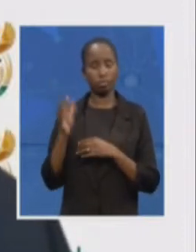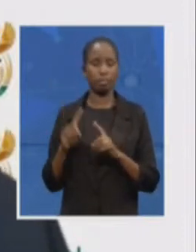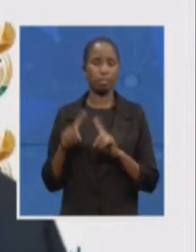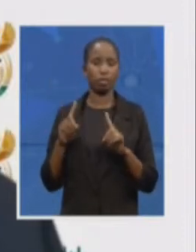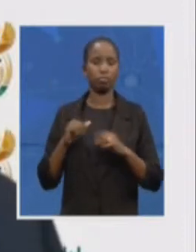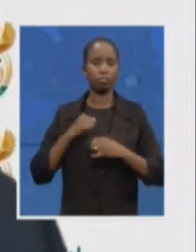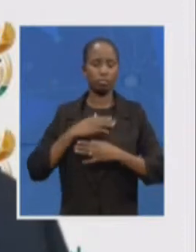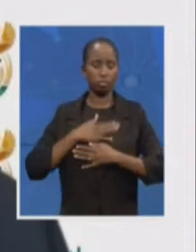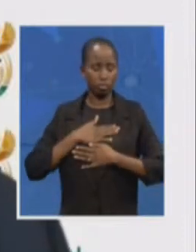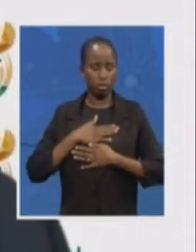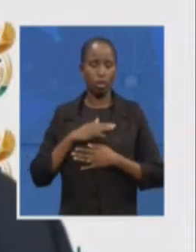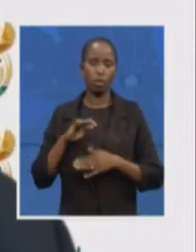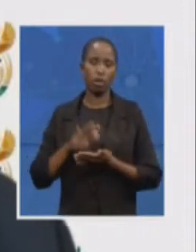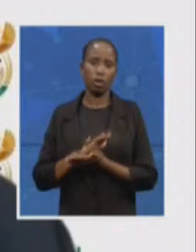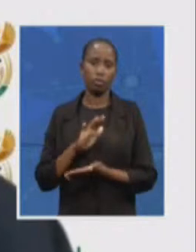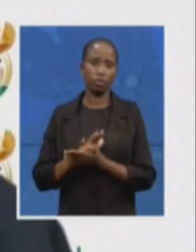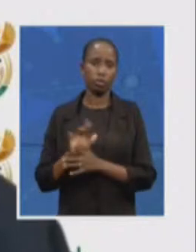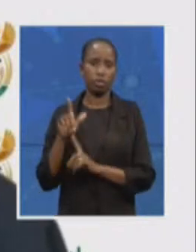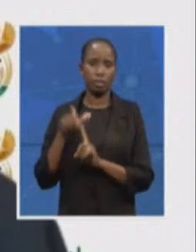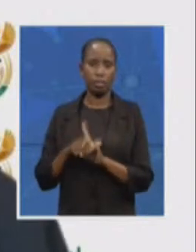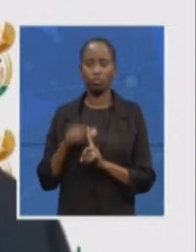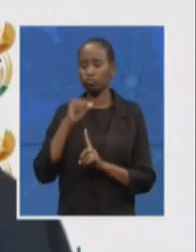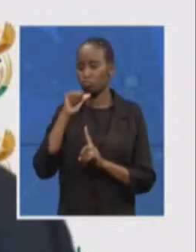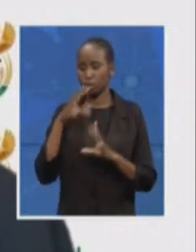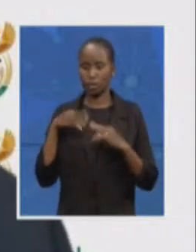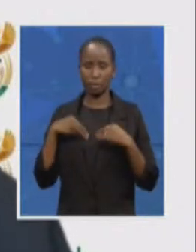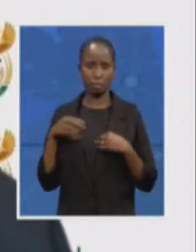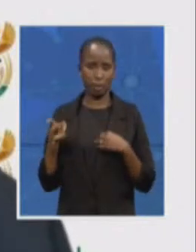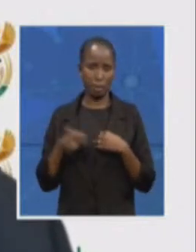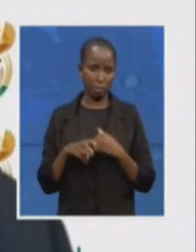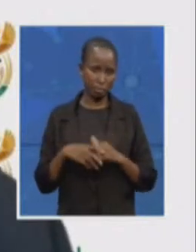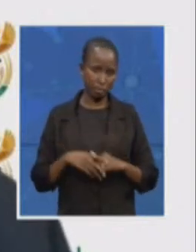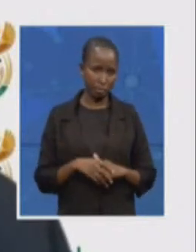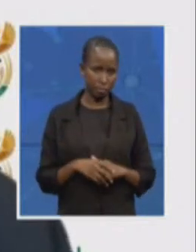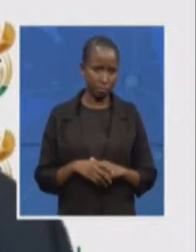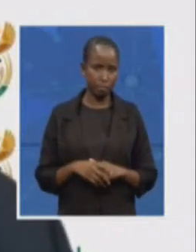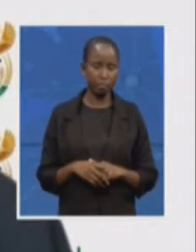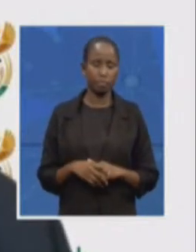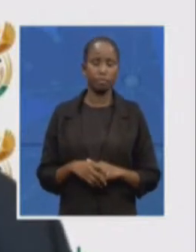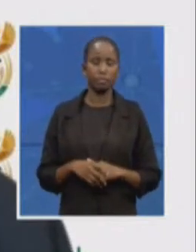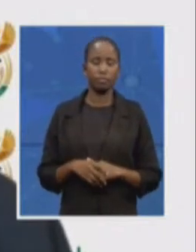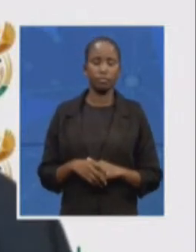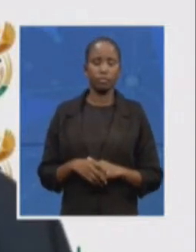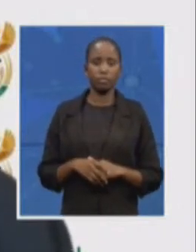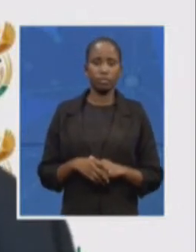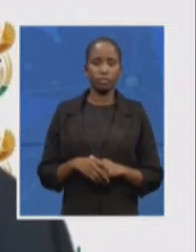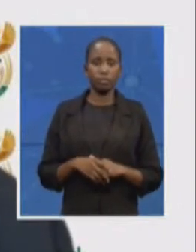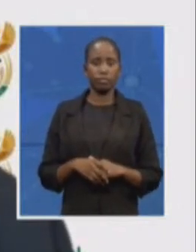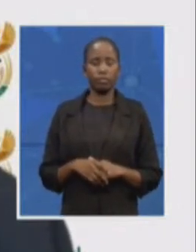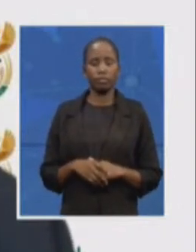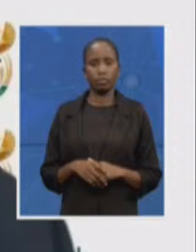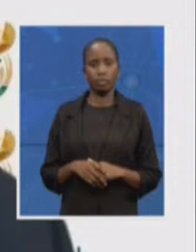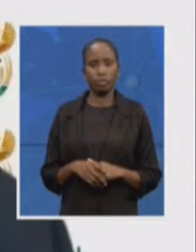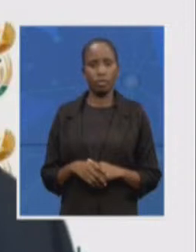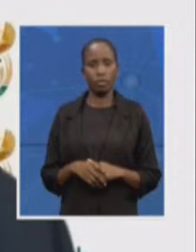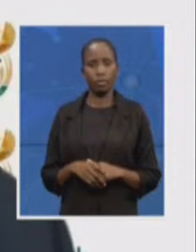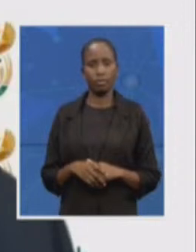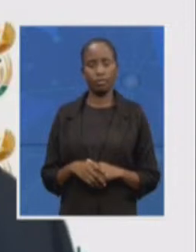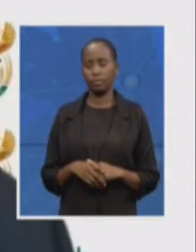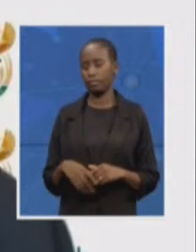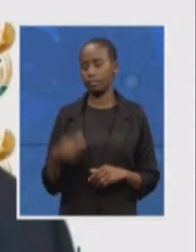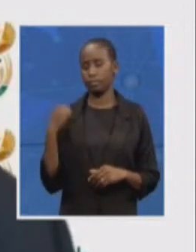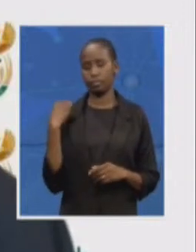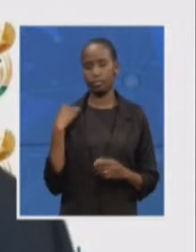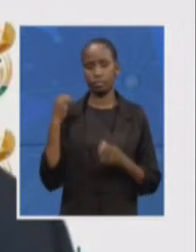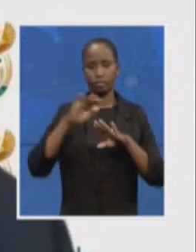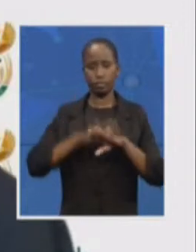time. Now, let me just reiterate the message of the President last night, that indeed we want to say